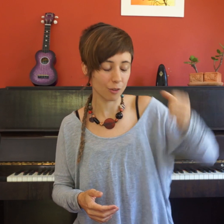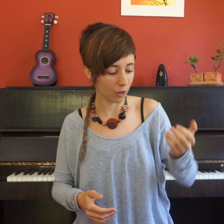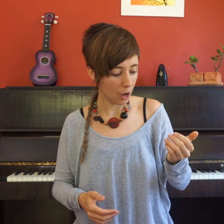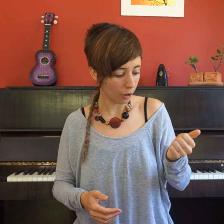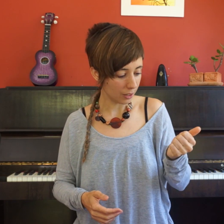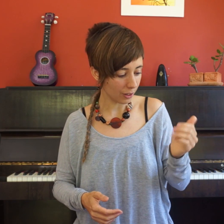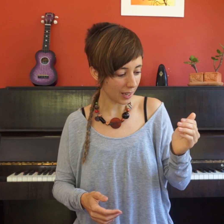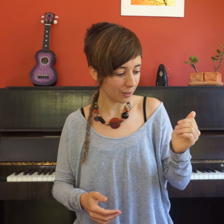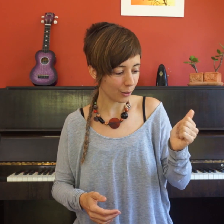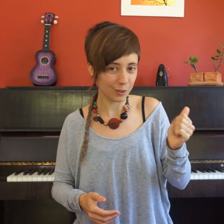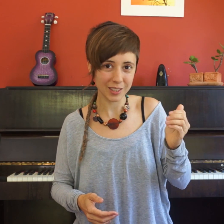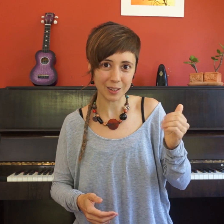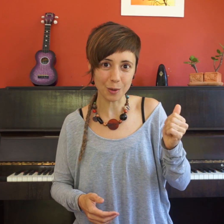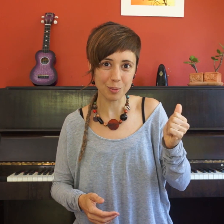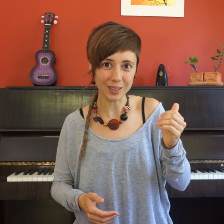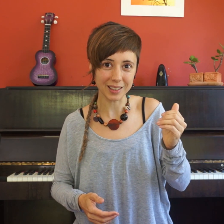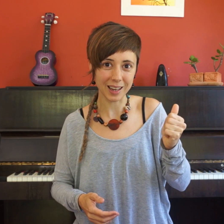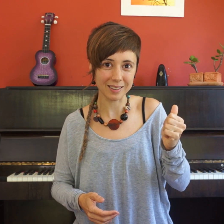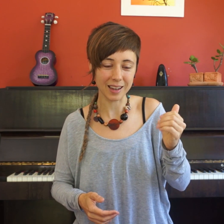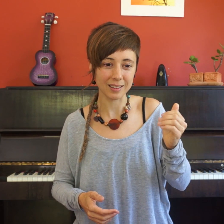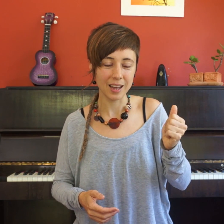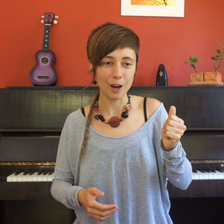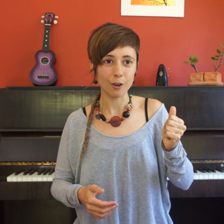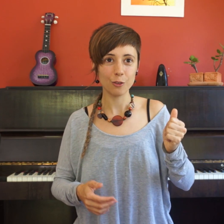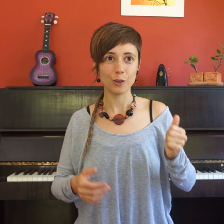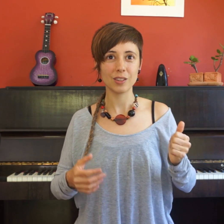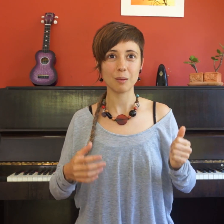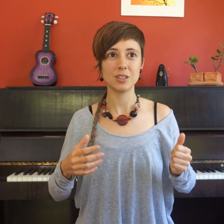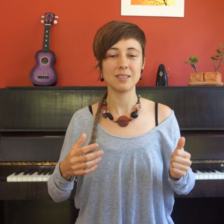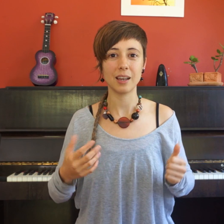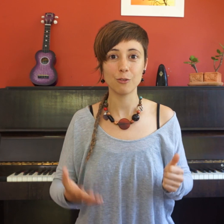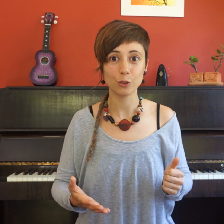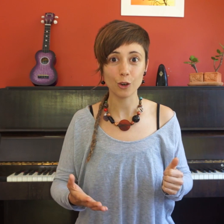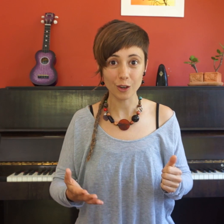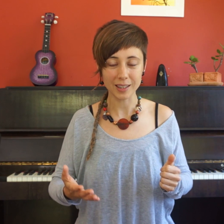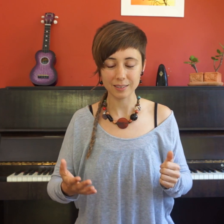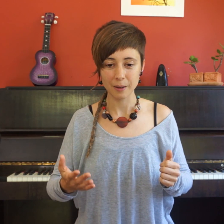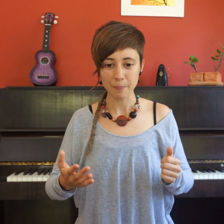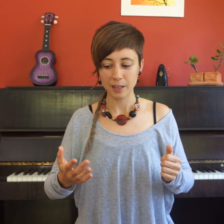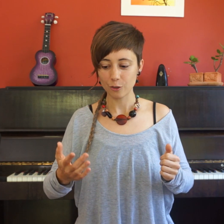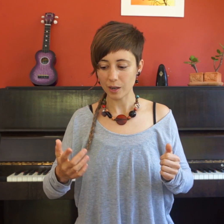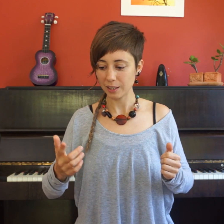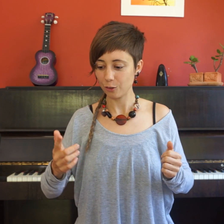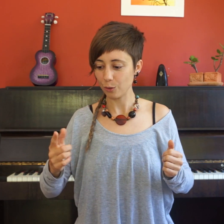ever, a little hand closing and opening like that. Or the first time she signed for toilet, trying